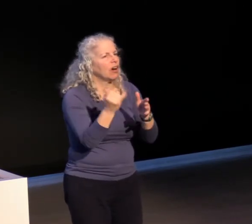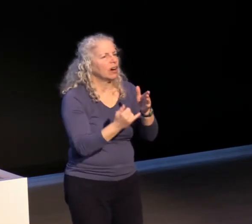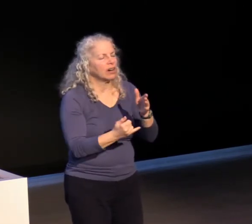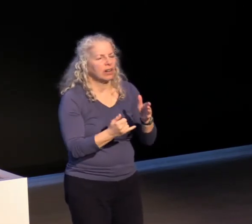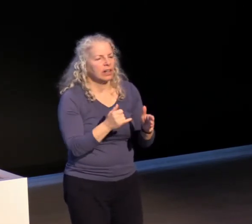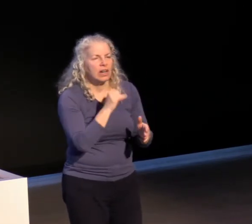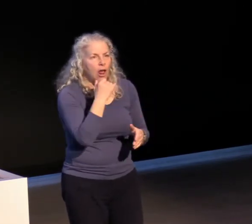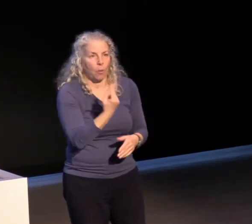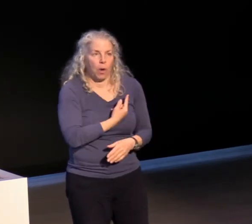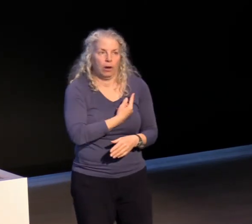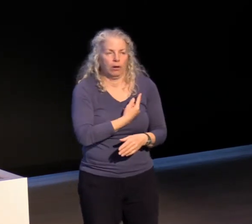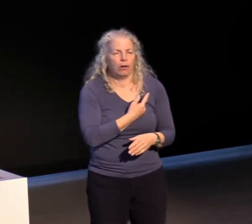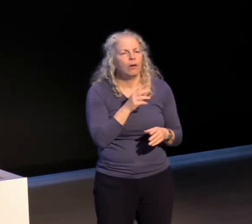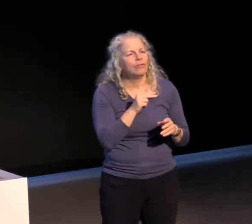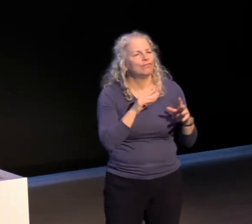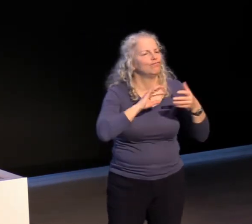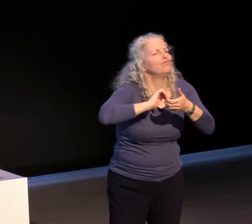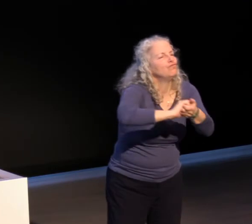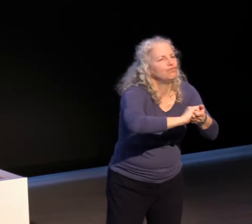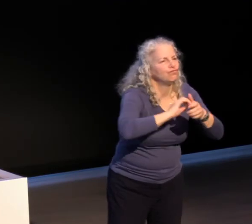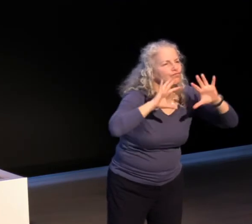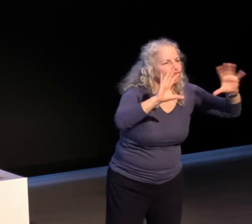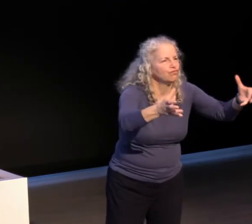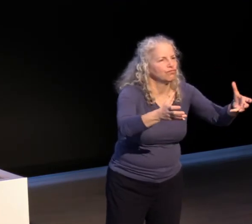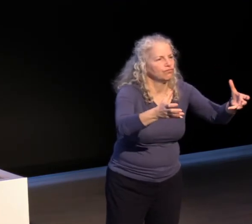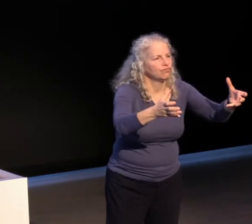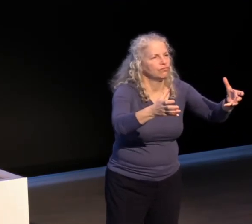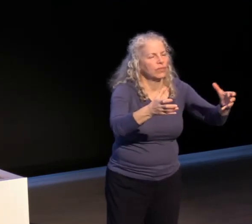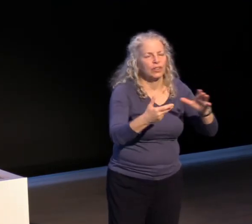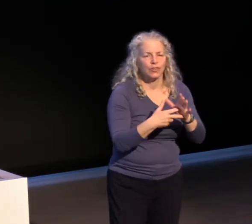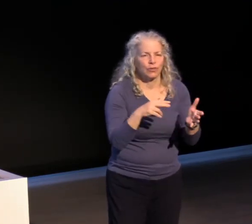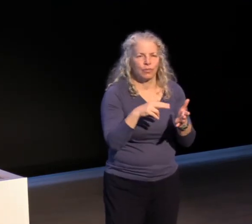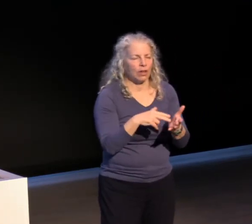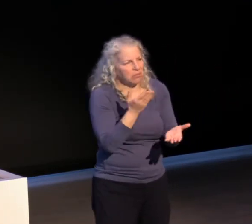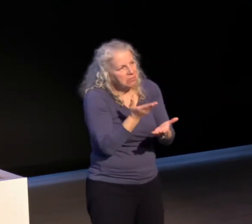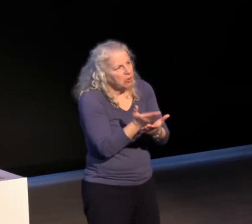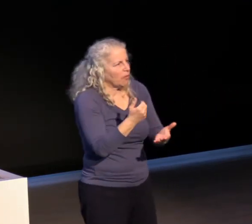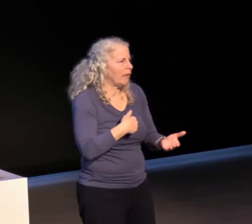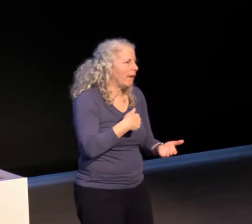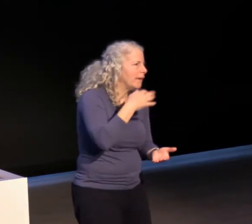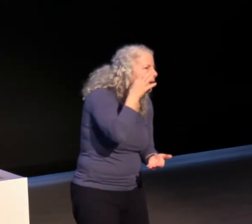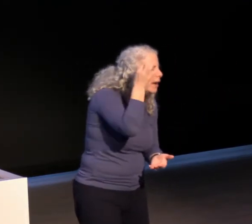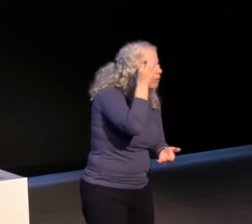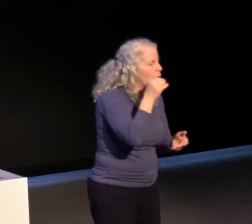authorship, which in turn removes the issue of authenticity.